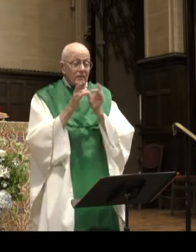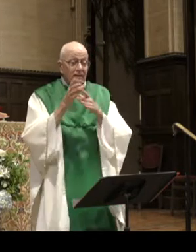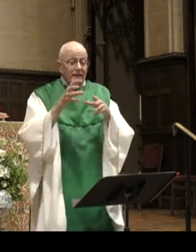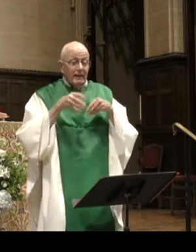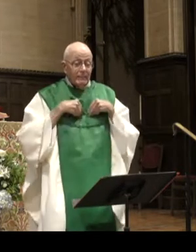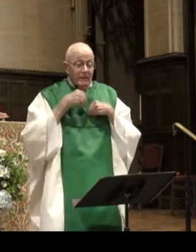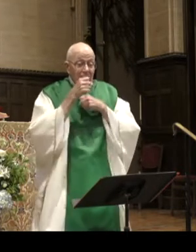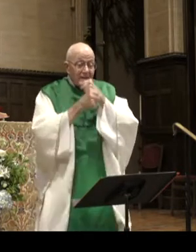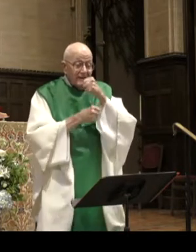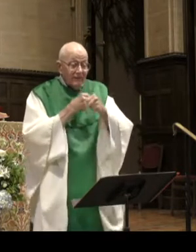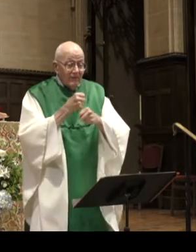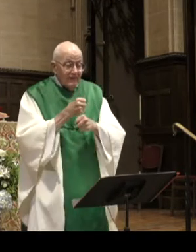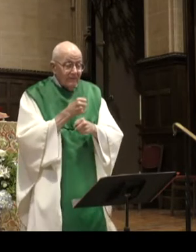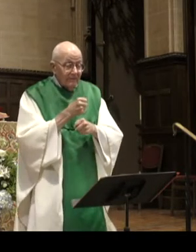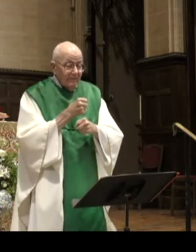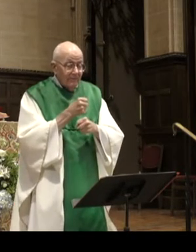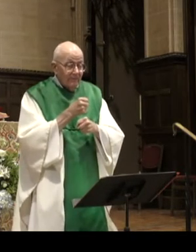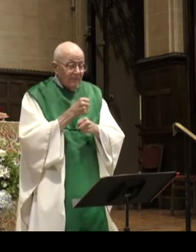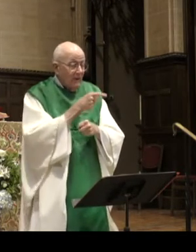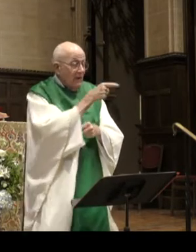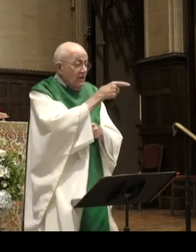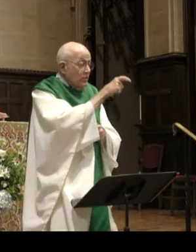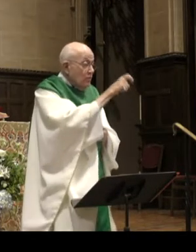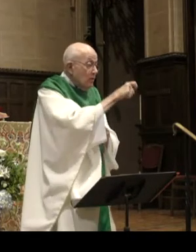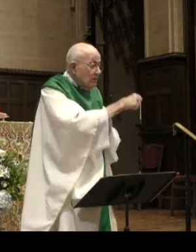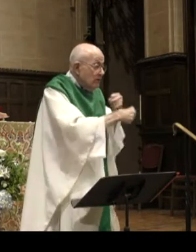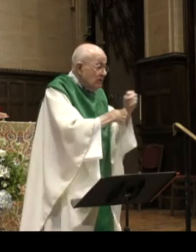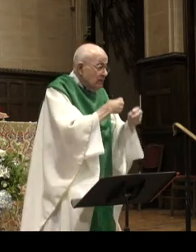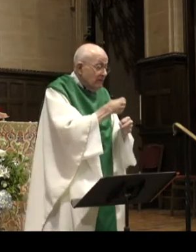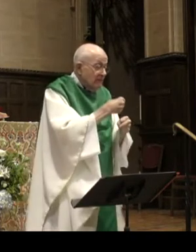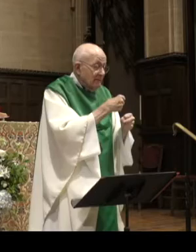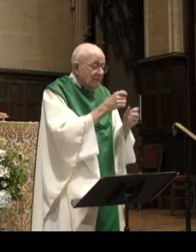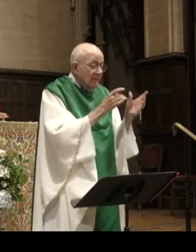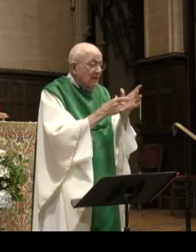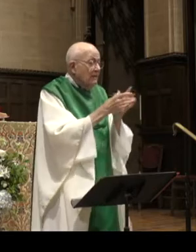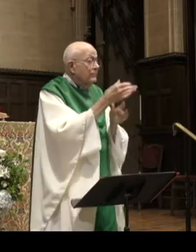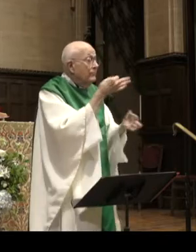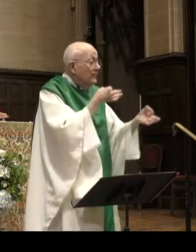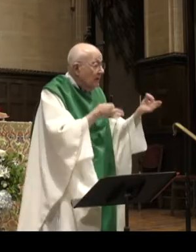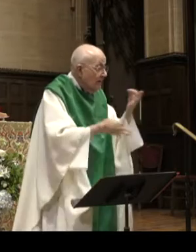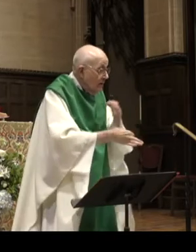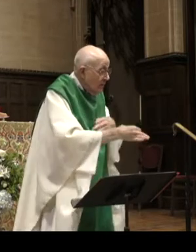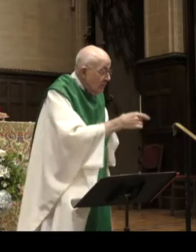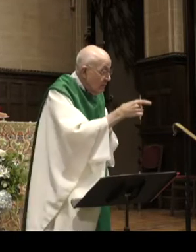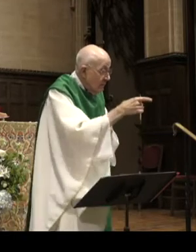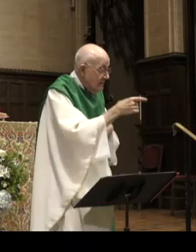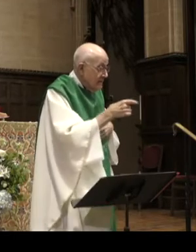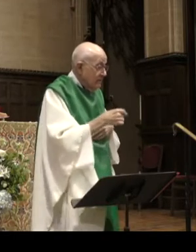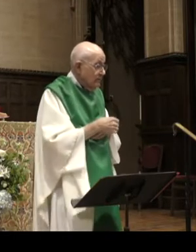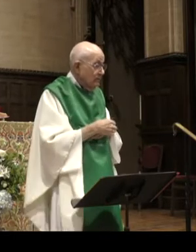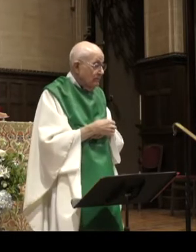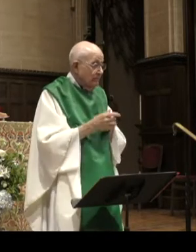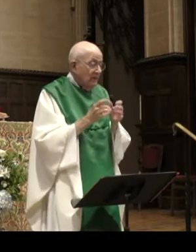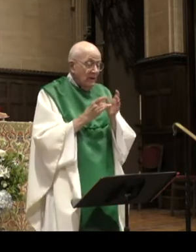you. Jesus accepts the suffering, so you don't need to suffer. He's replacing your